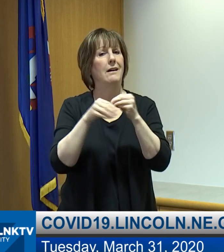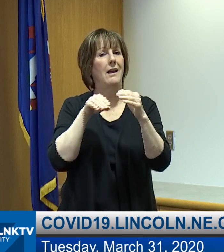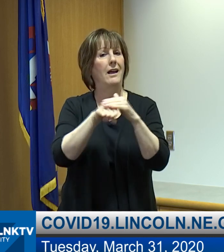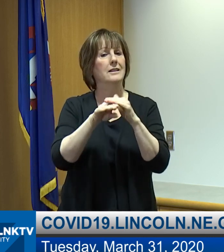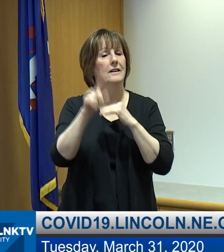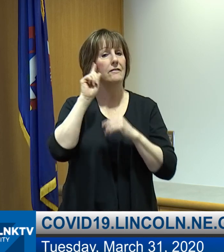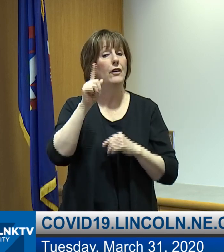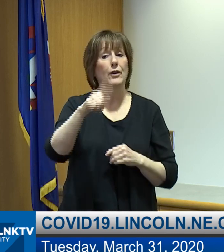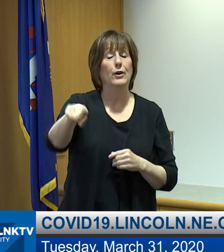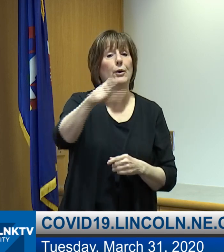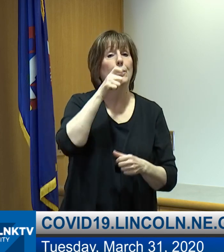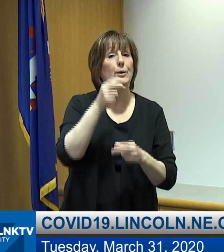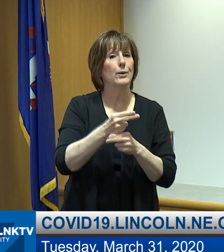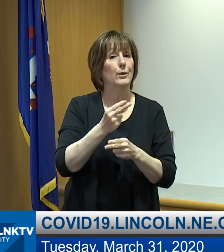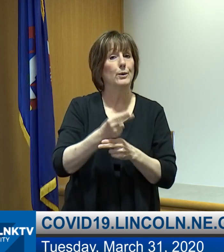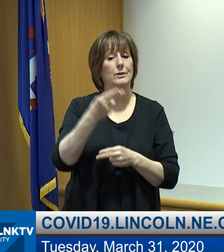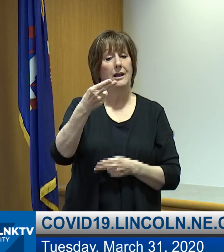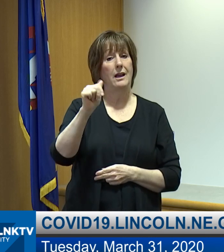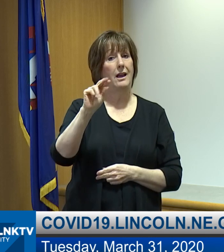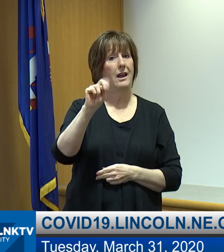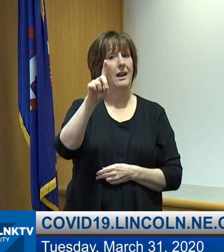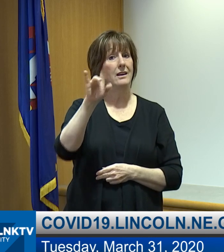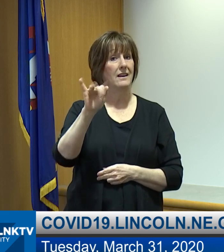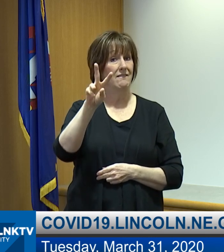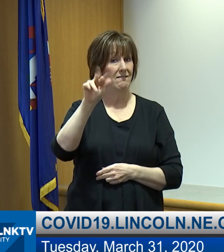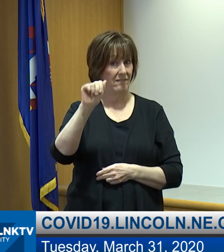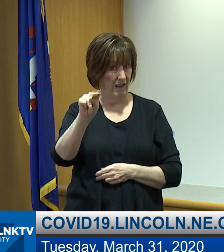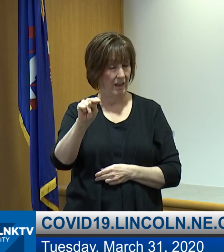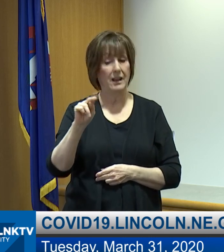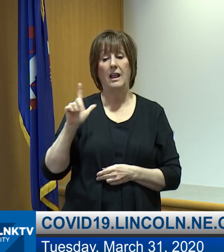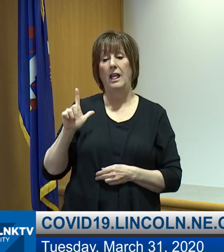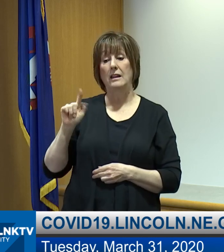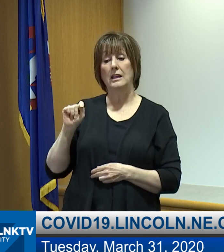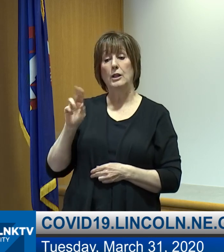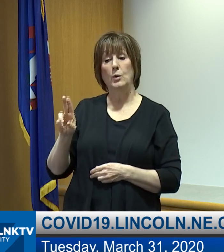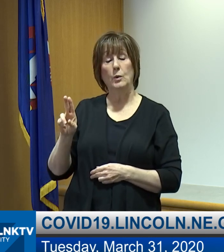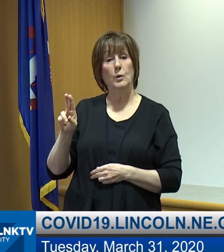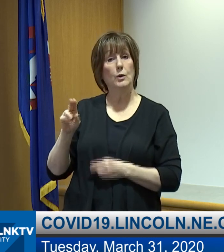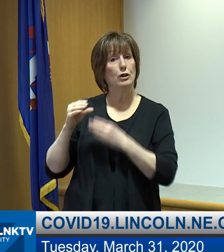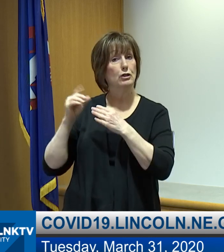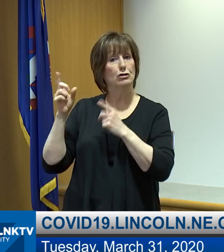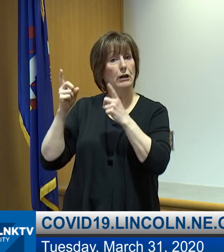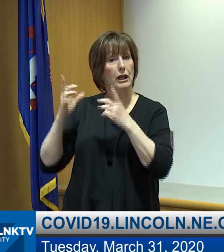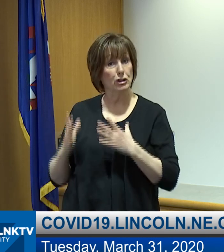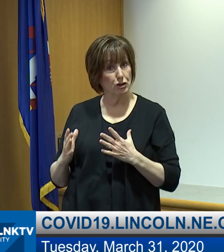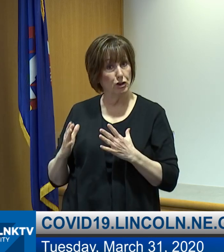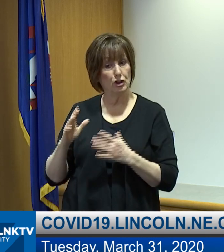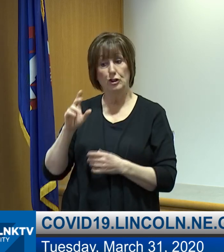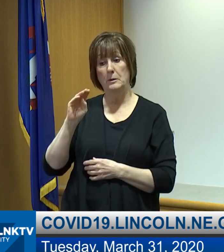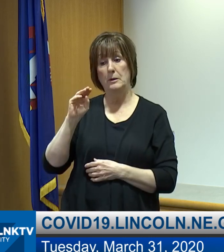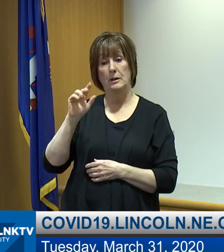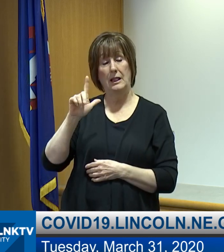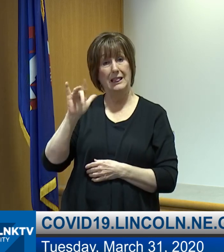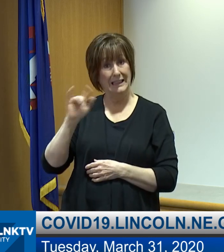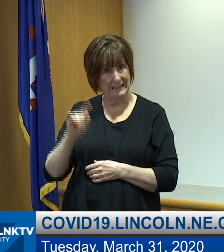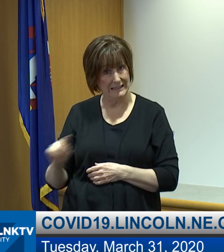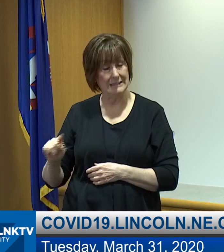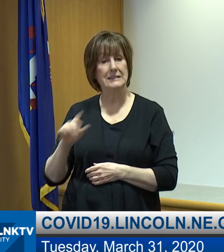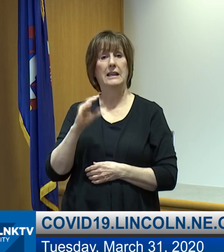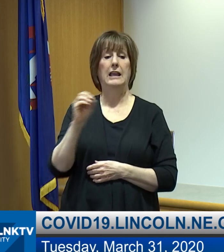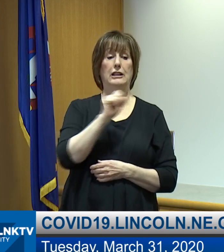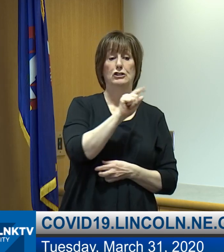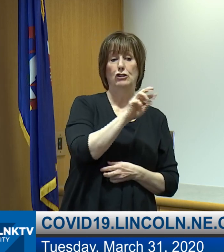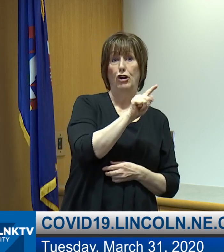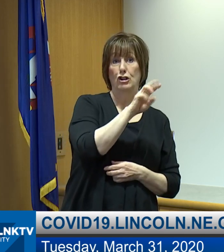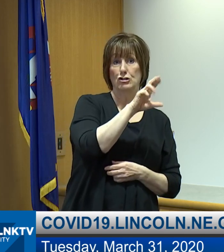customers. LTU, Lincoln Transportation Utilities Director Liz Elliott, and StarTran Transit Manager Mike Davis are here to provide